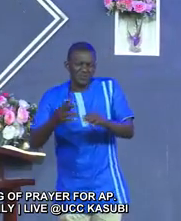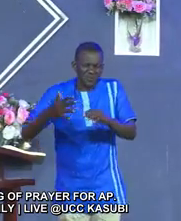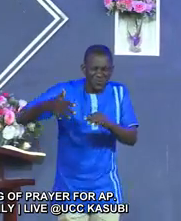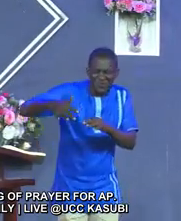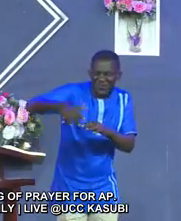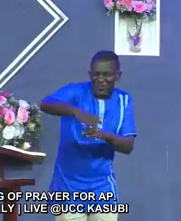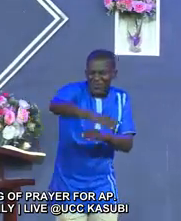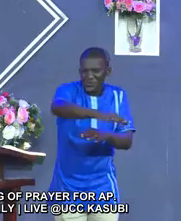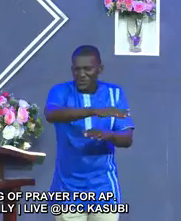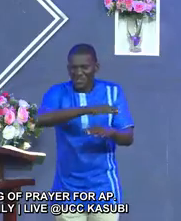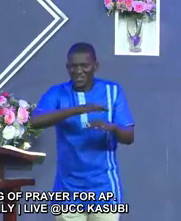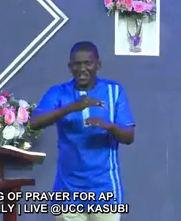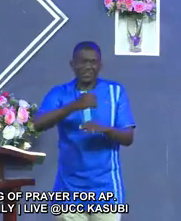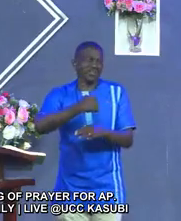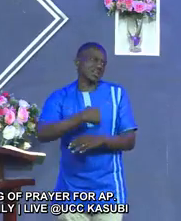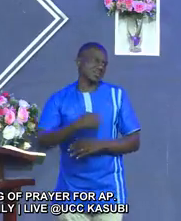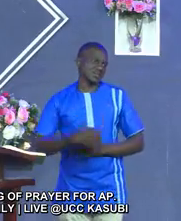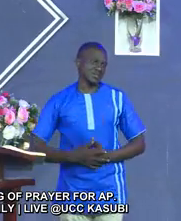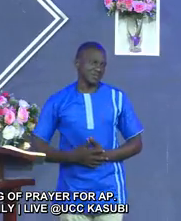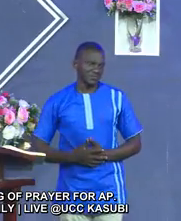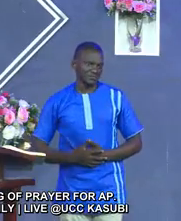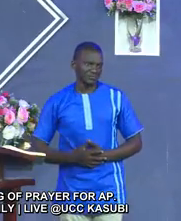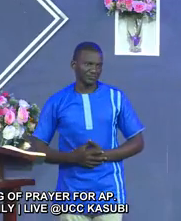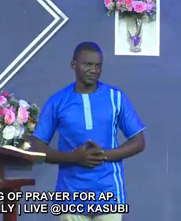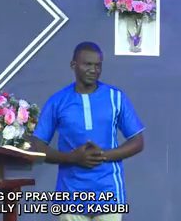But the prayers of the saints covered me.